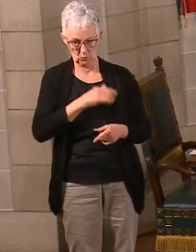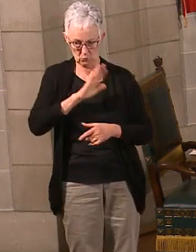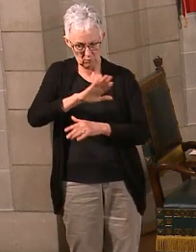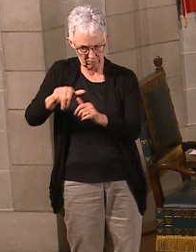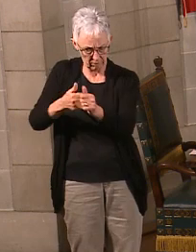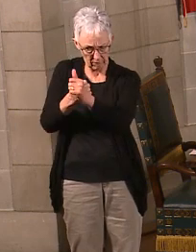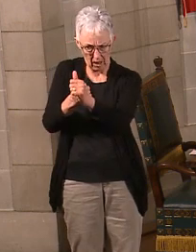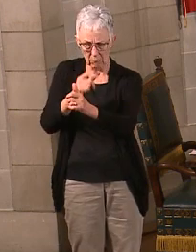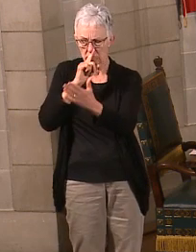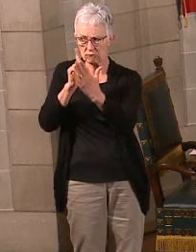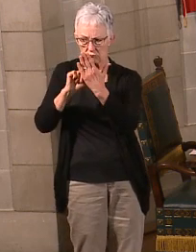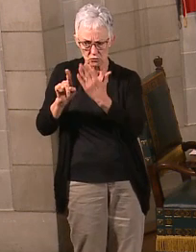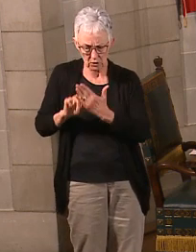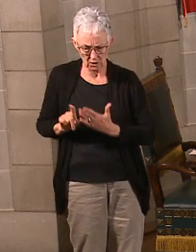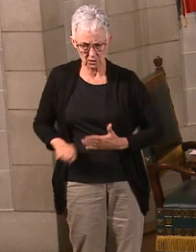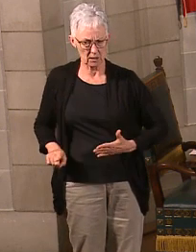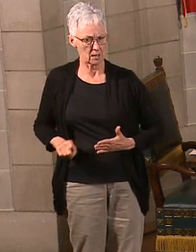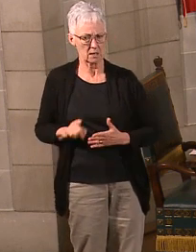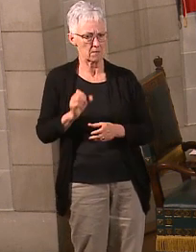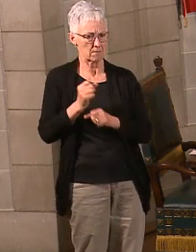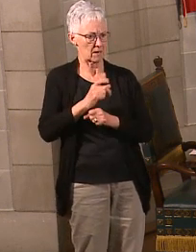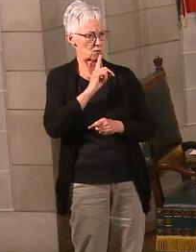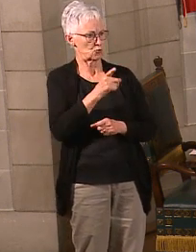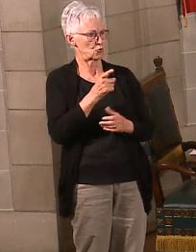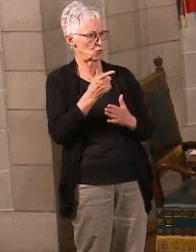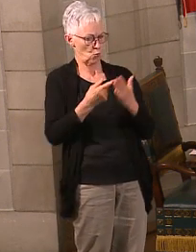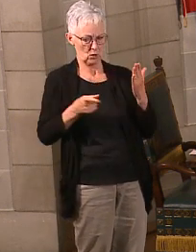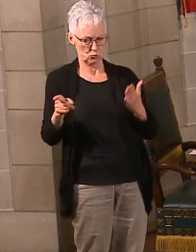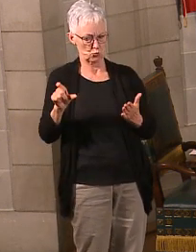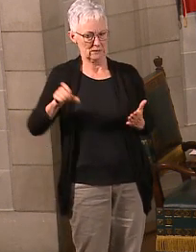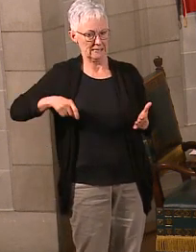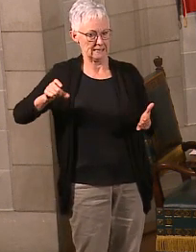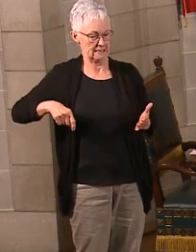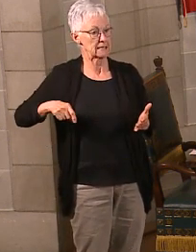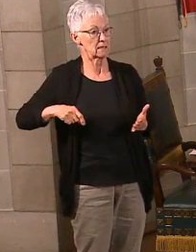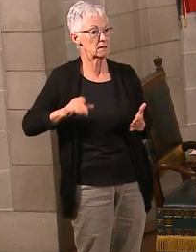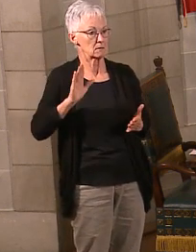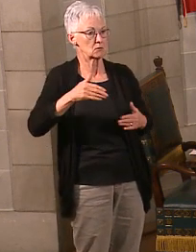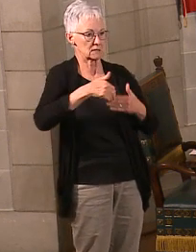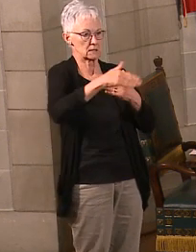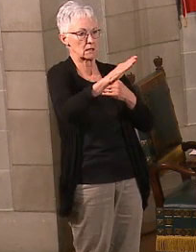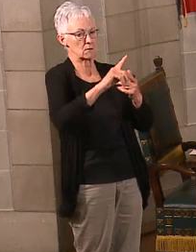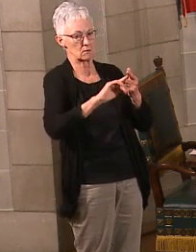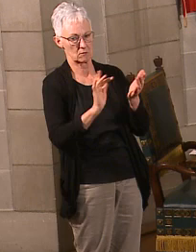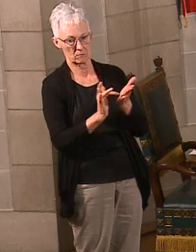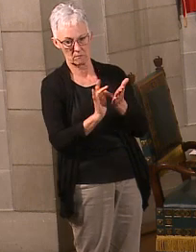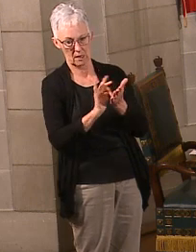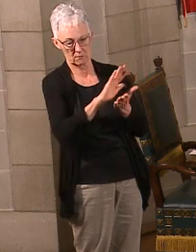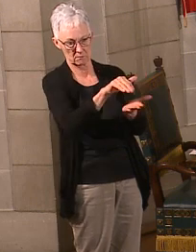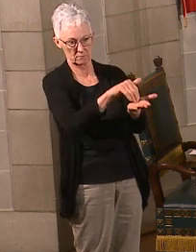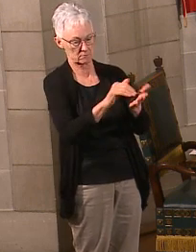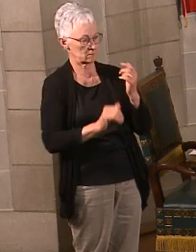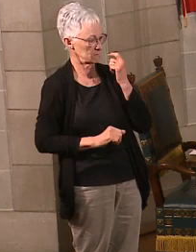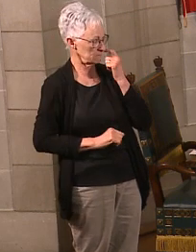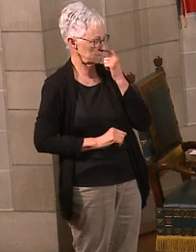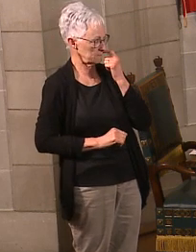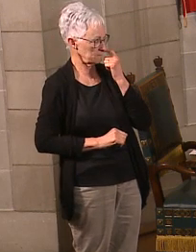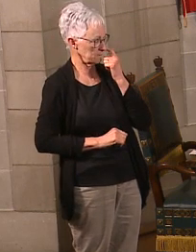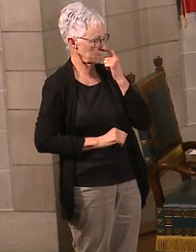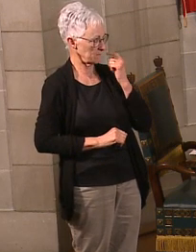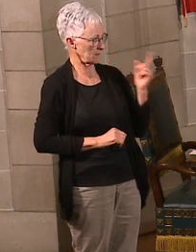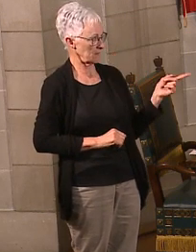sure that whatever the need is addressed. And then on the piece about not communicating to staff,